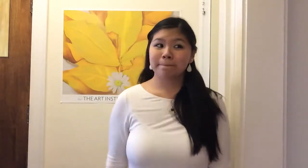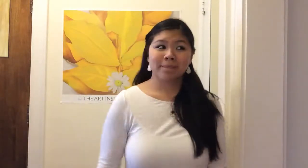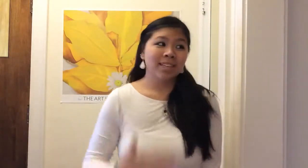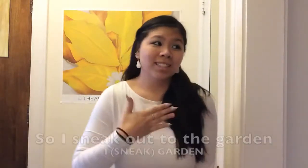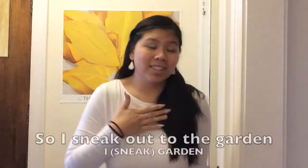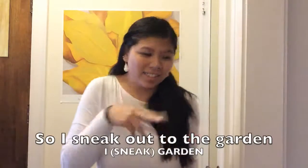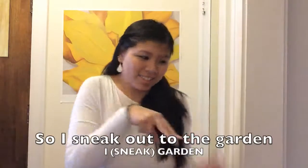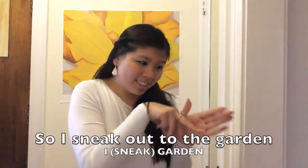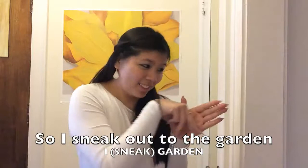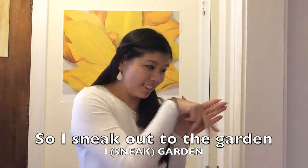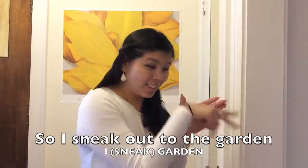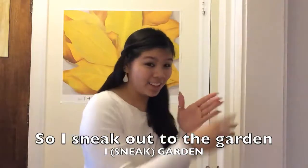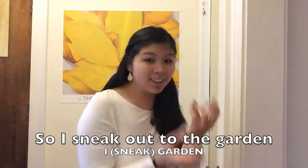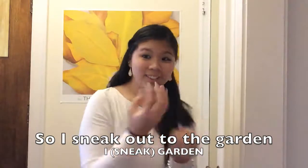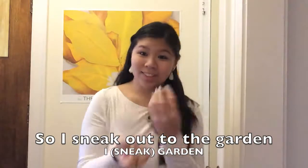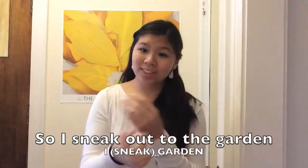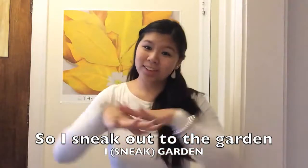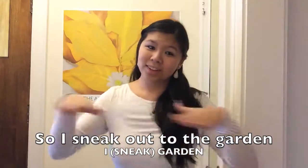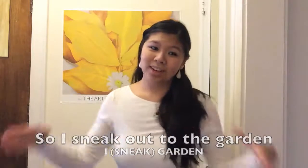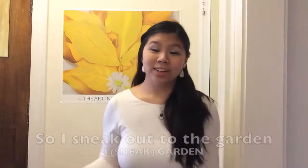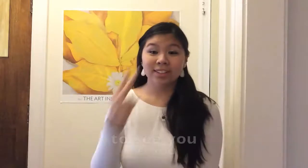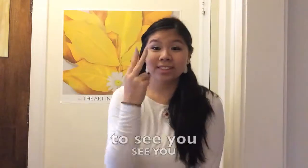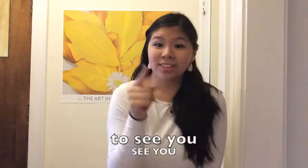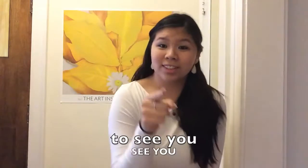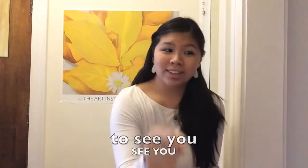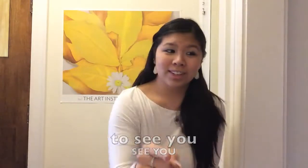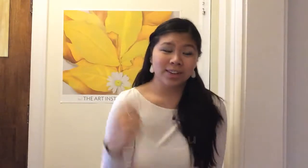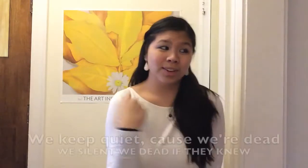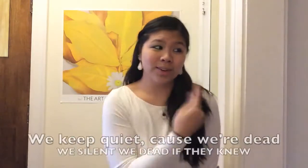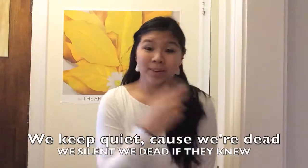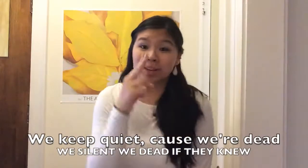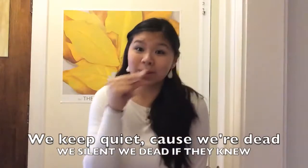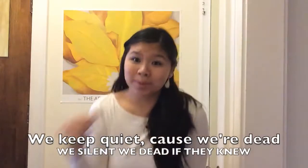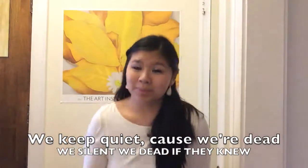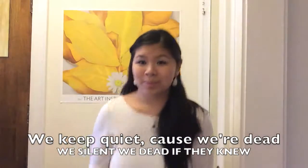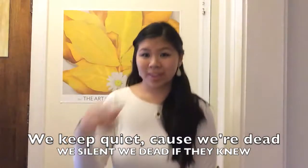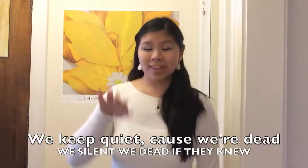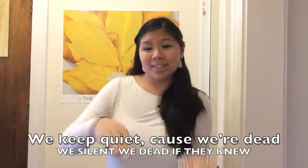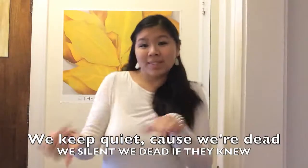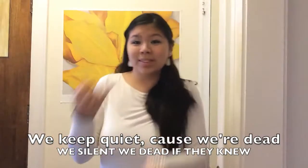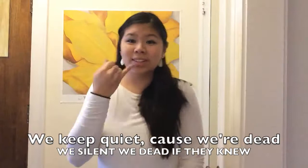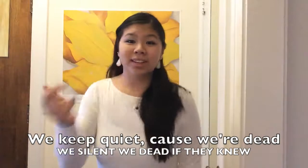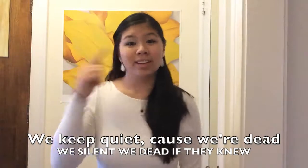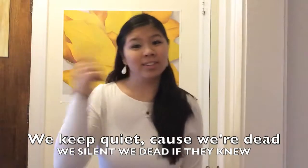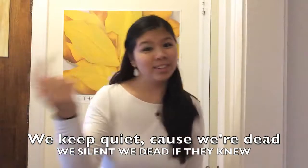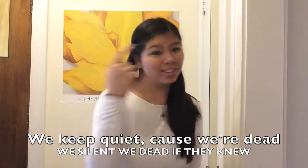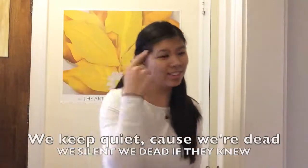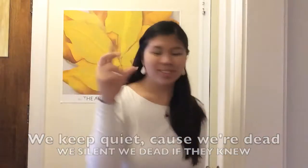So I sneak out to the garden to see you We keep quiet cause we're dead if they knew